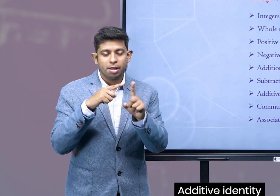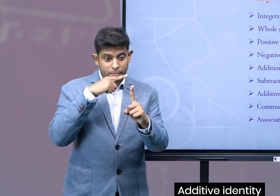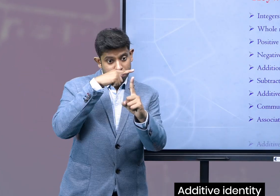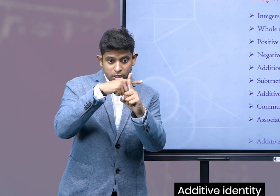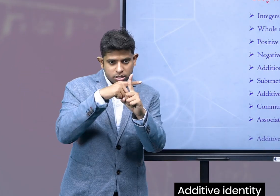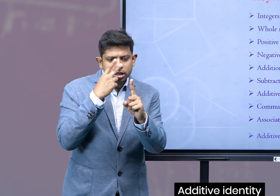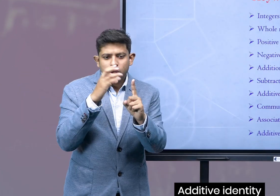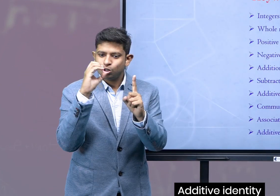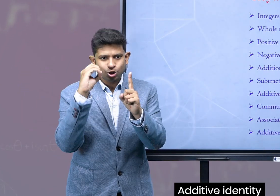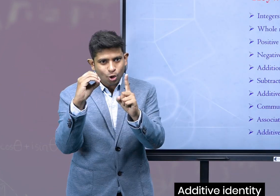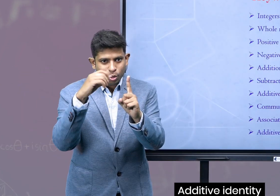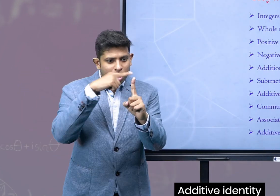and additive identity.